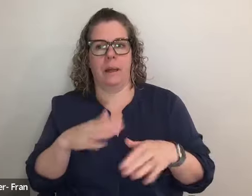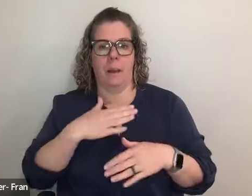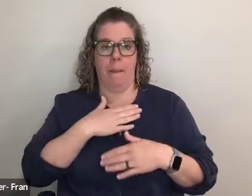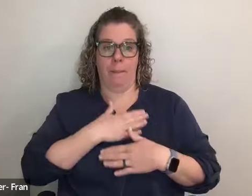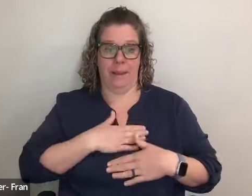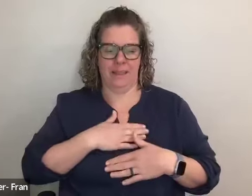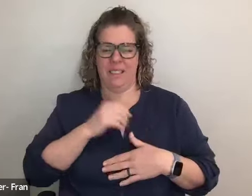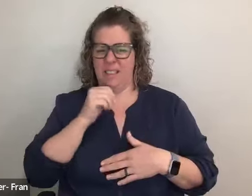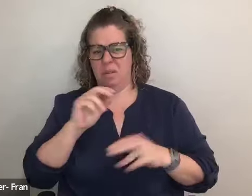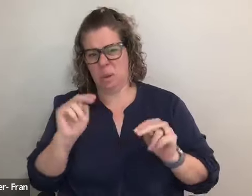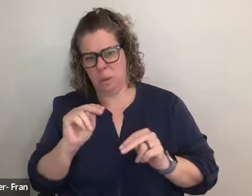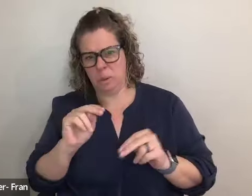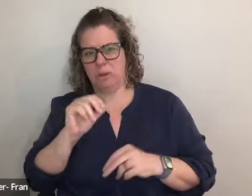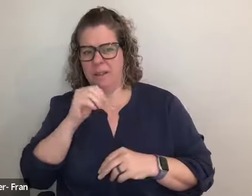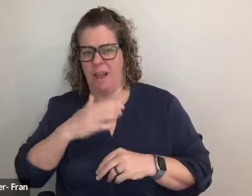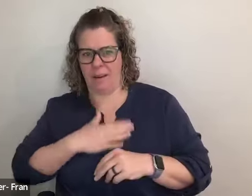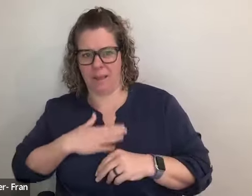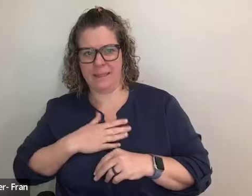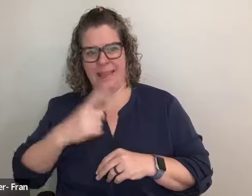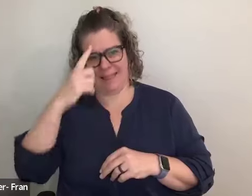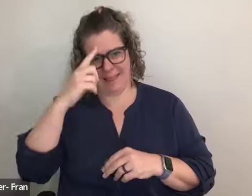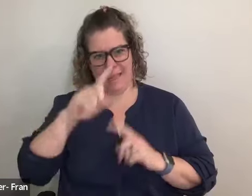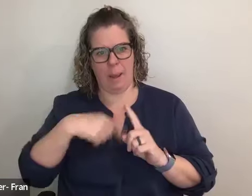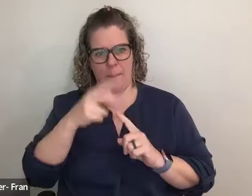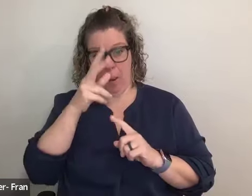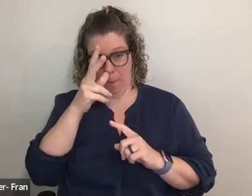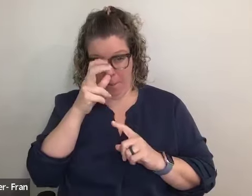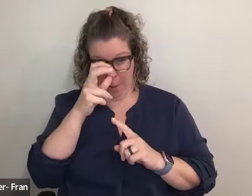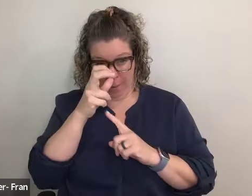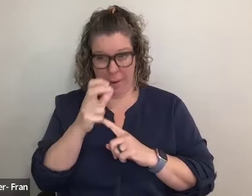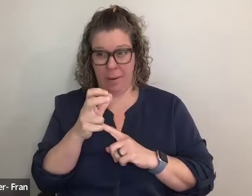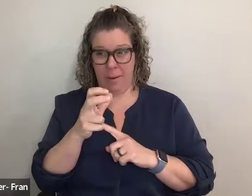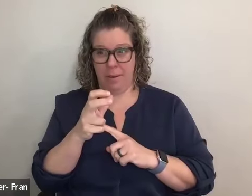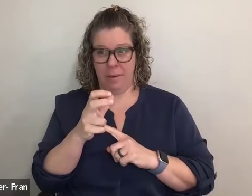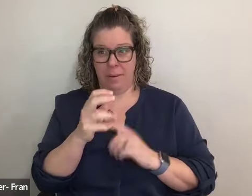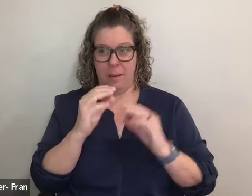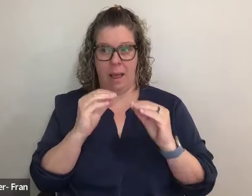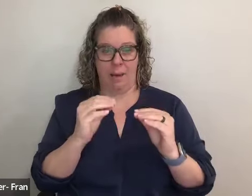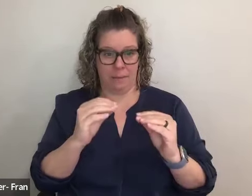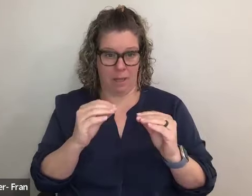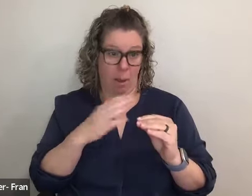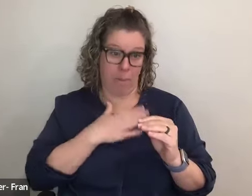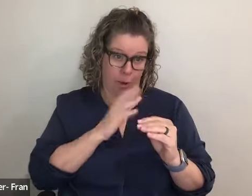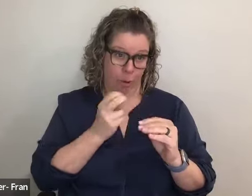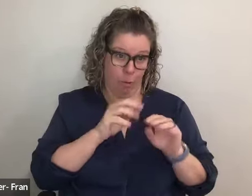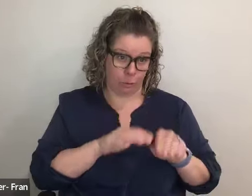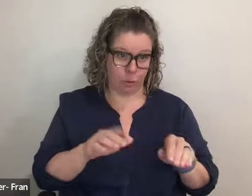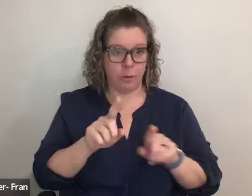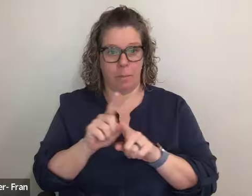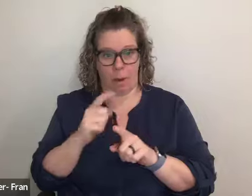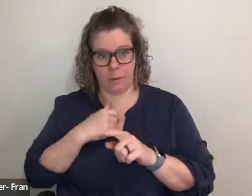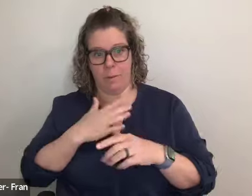unpleasant, neutral, think bugs. And I've taught my kids, my family kids, and then kids that I work